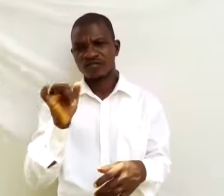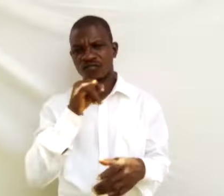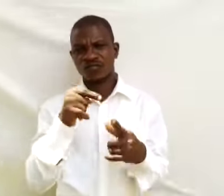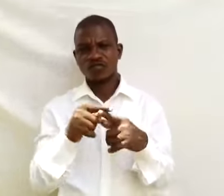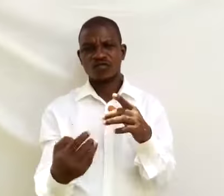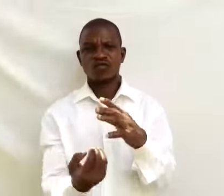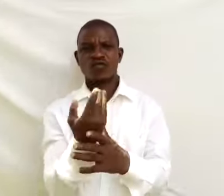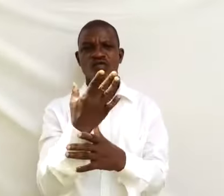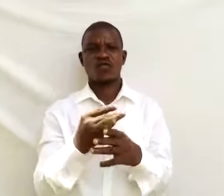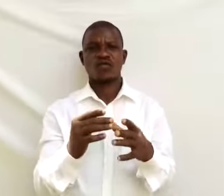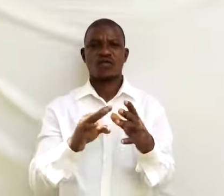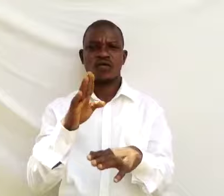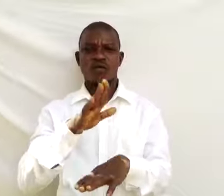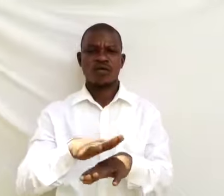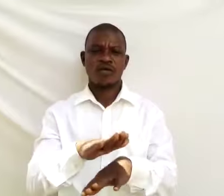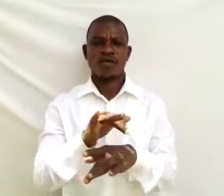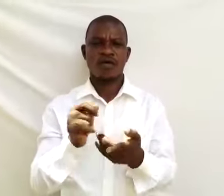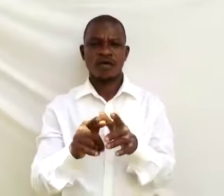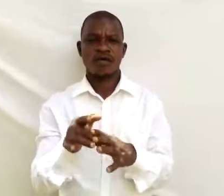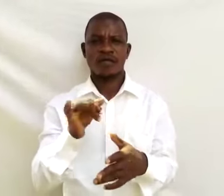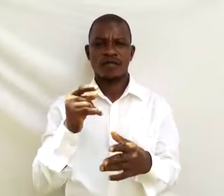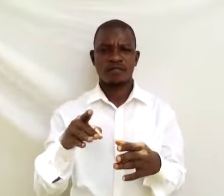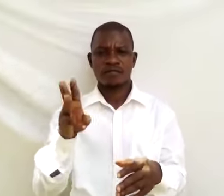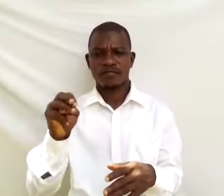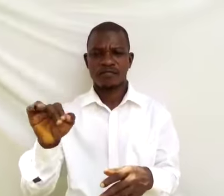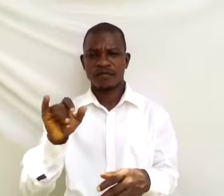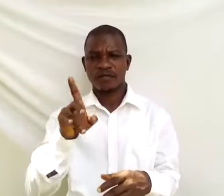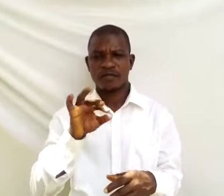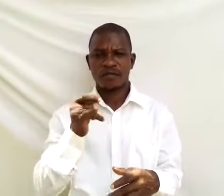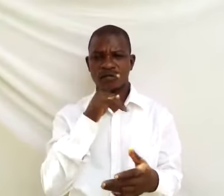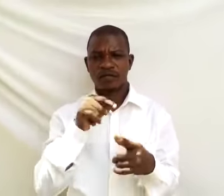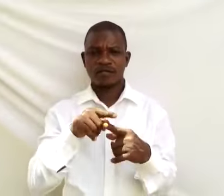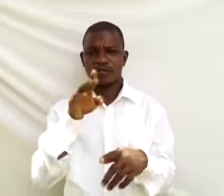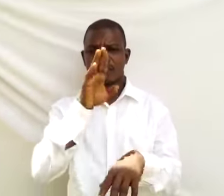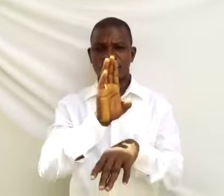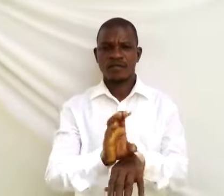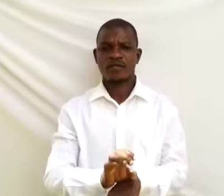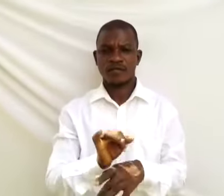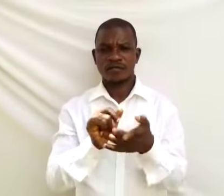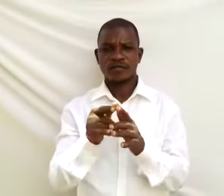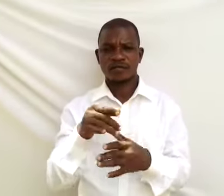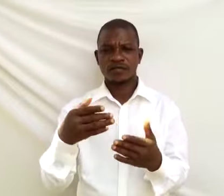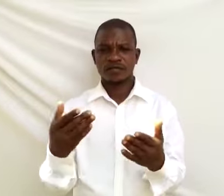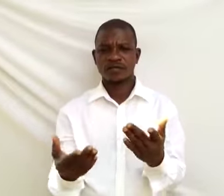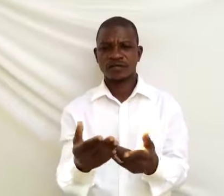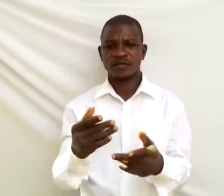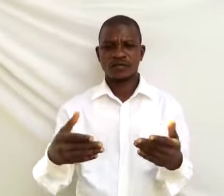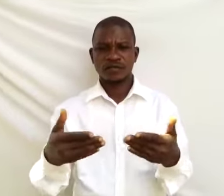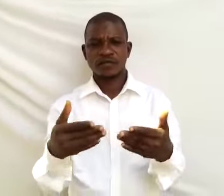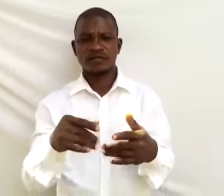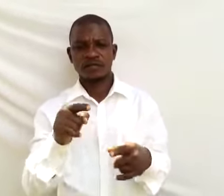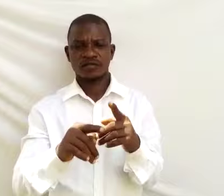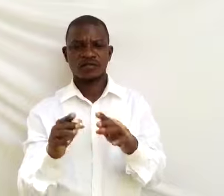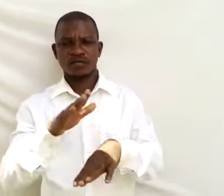on. The microorganism to be cultured is then introduced onto the agar